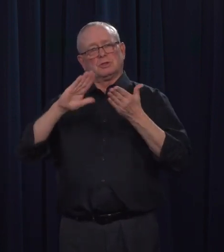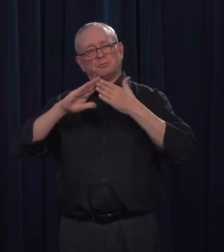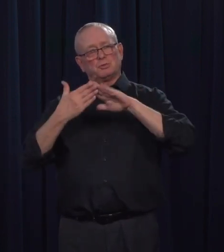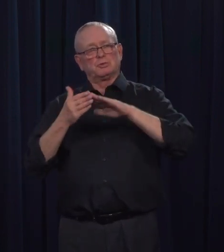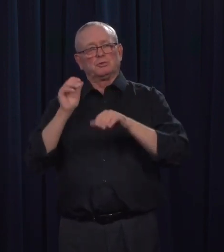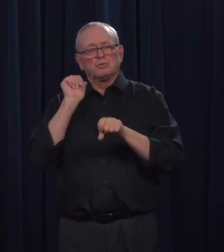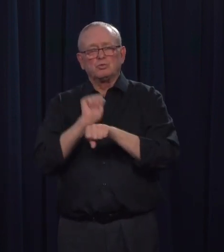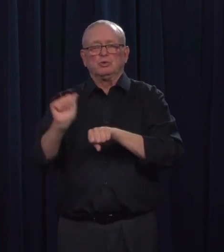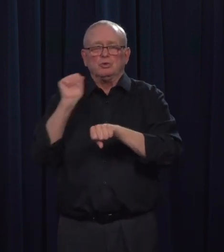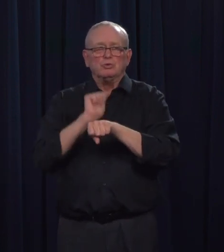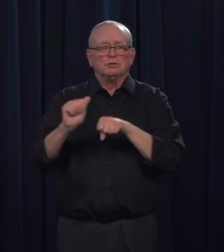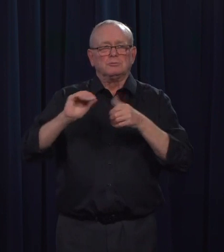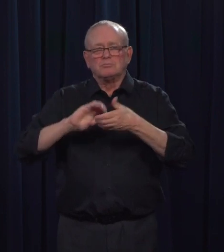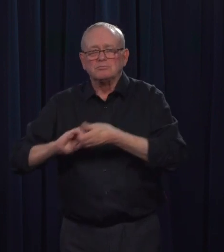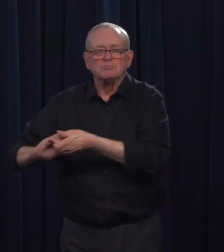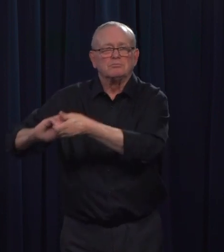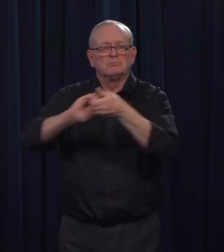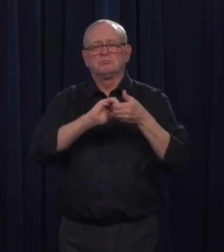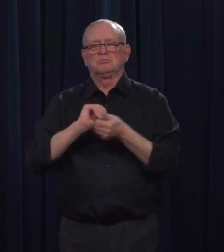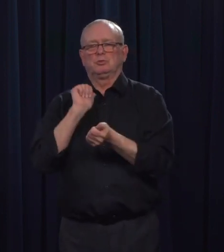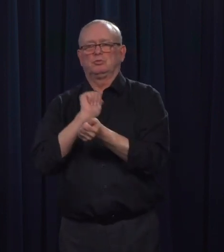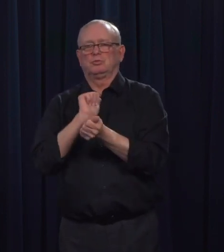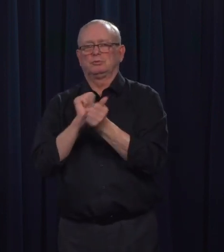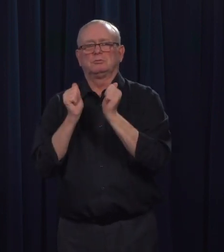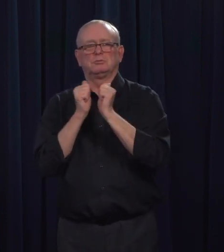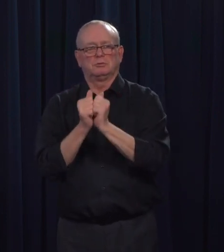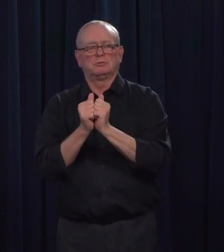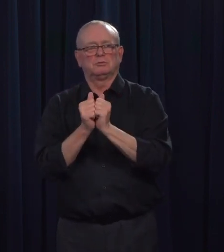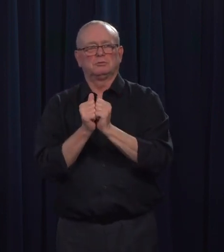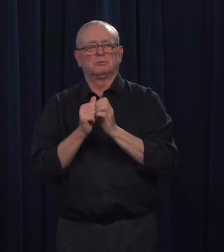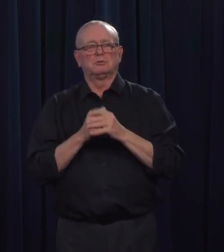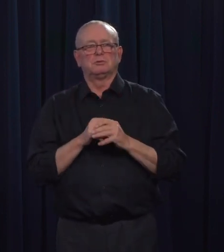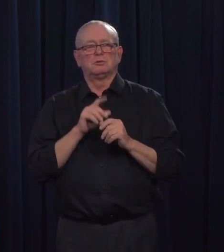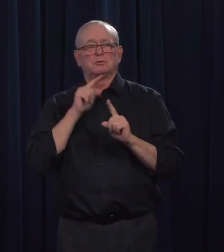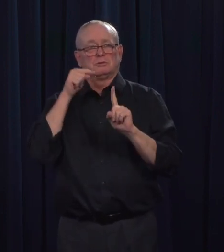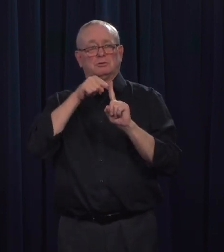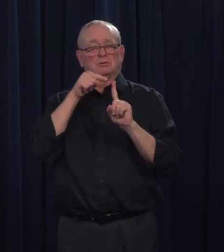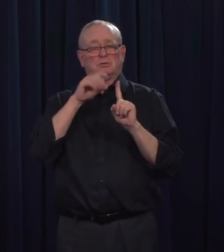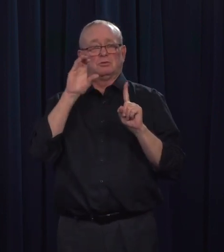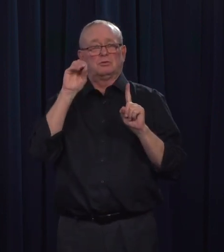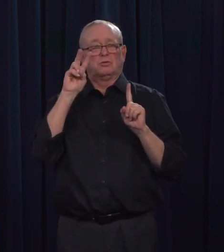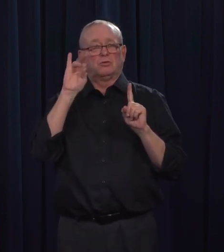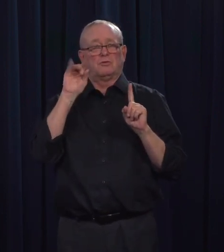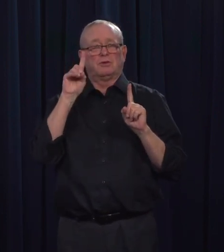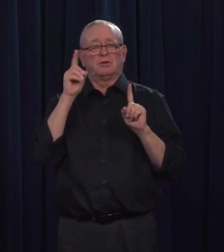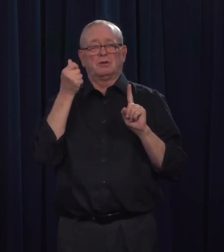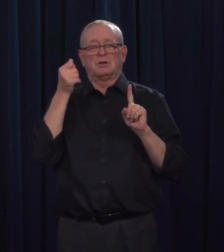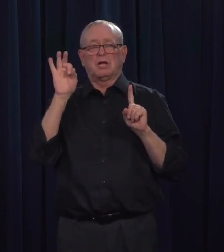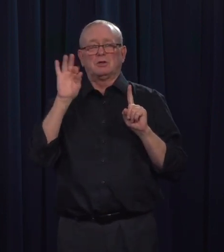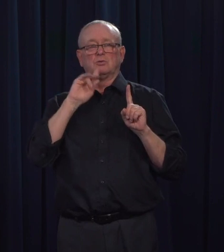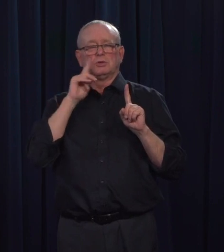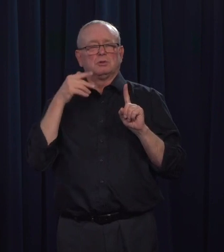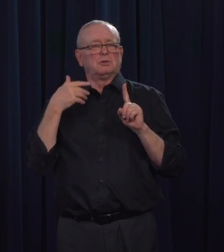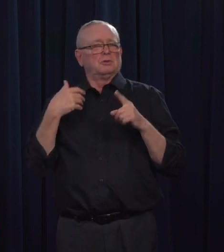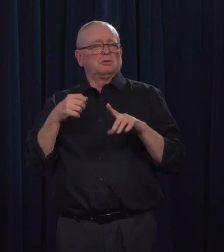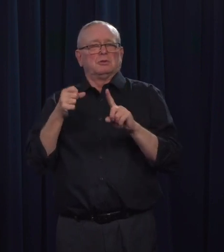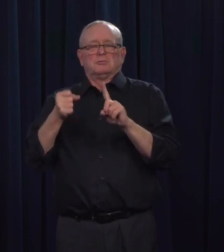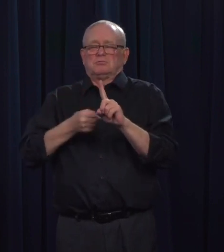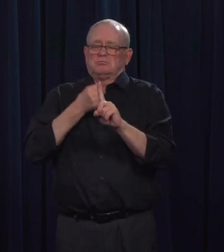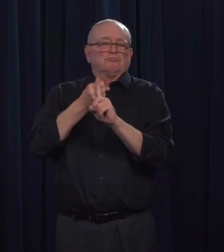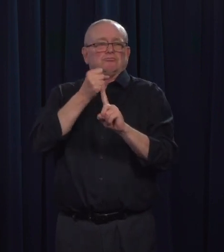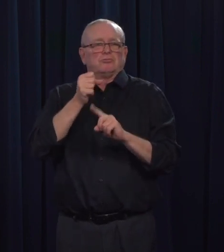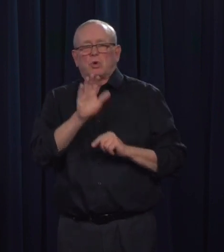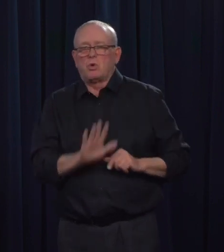weeks. This virus has challenged us all, and so many have risen to that challenge with hope and resilience.